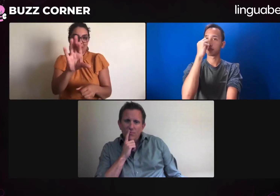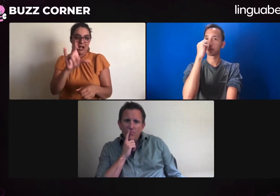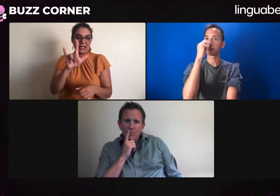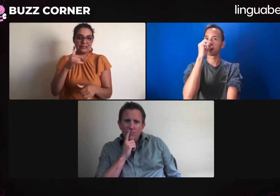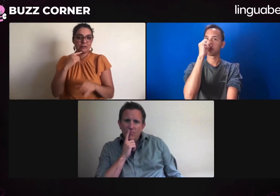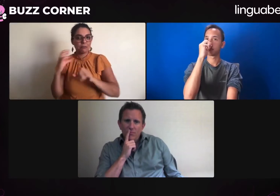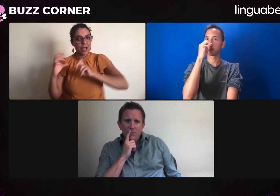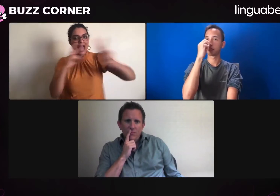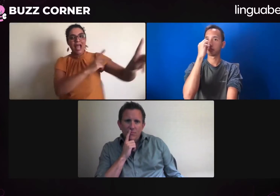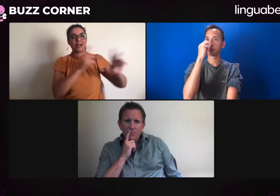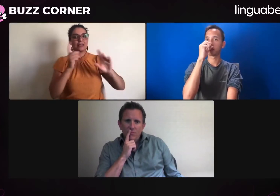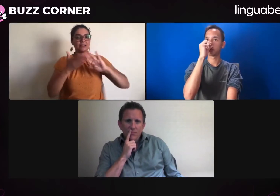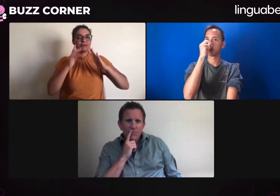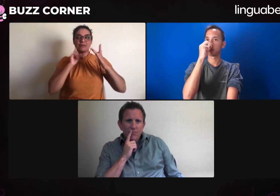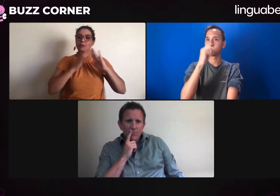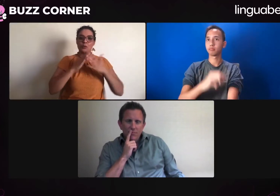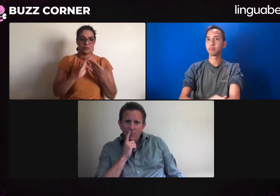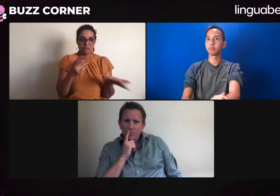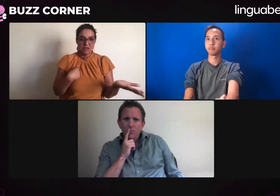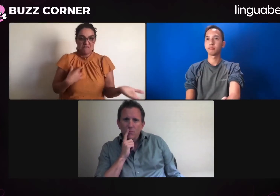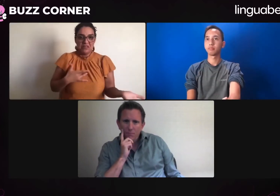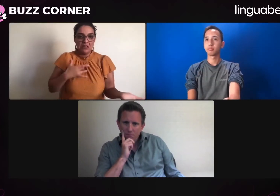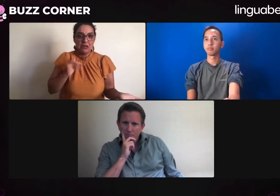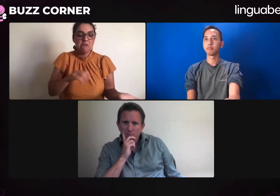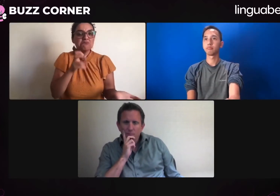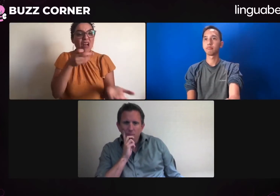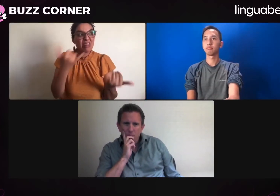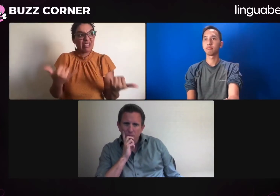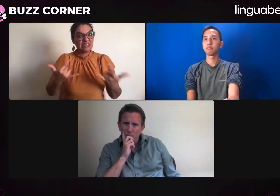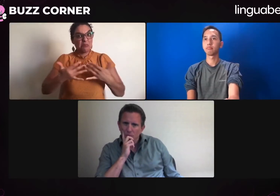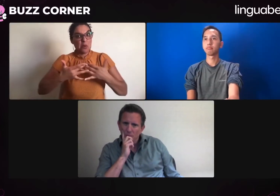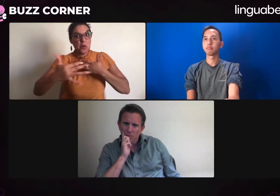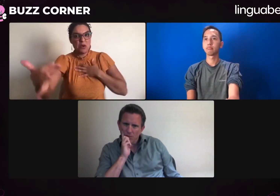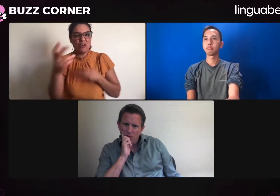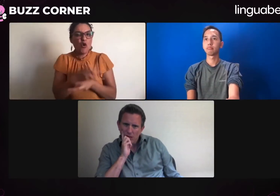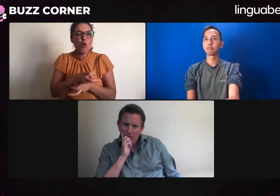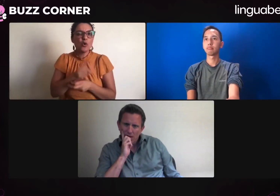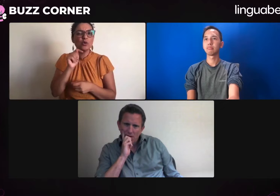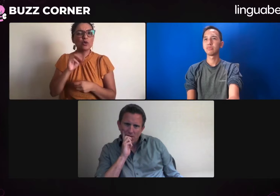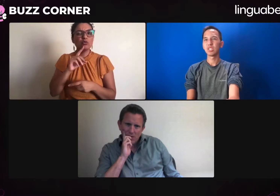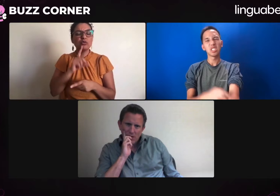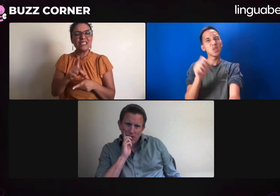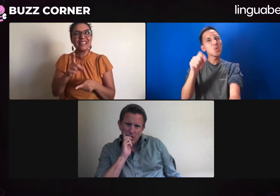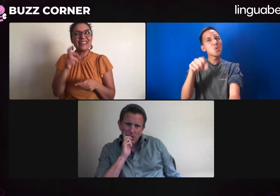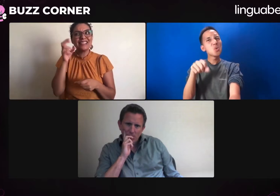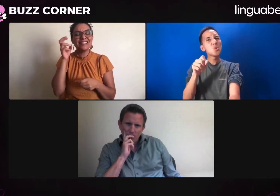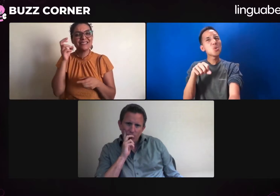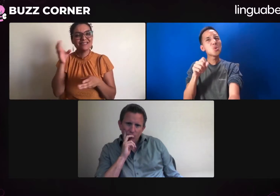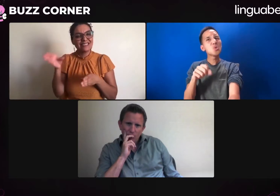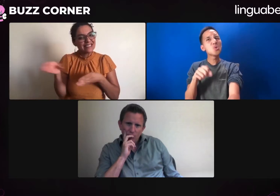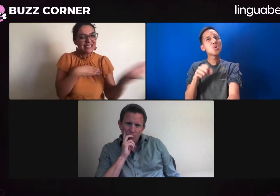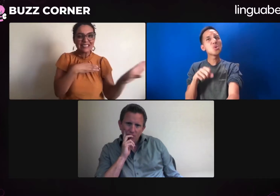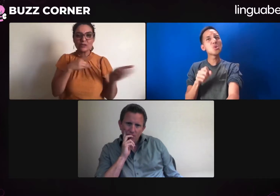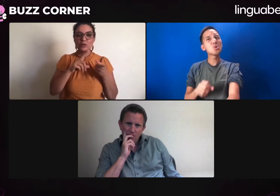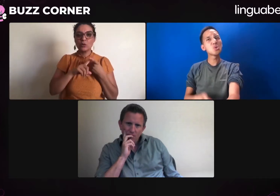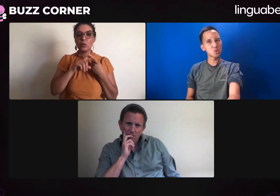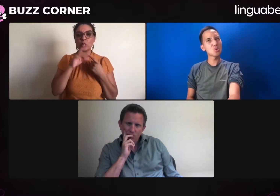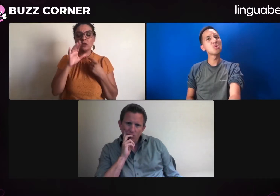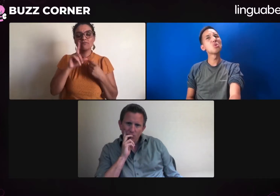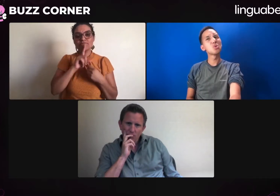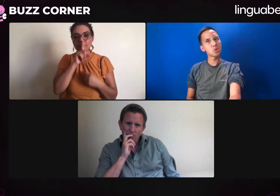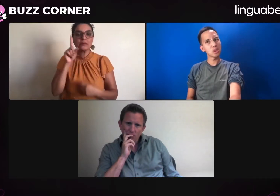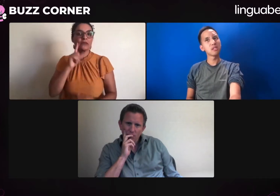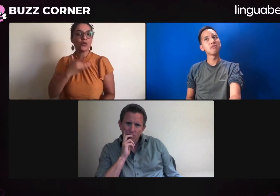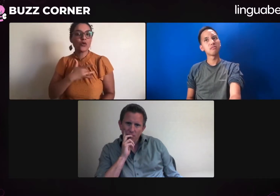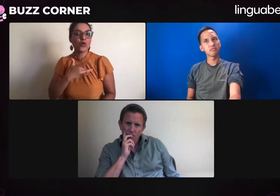being in the interpreting field. But how do we get it back to the original deaf community? It's going to be so Oh, hard to